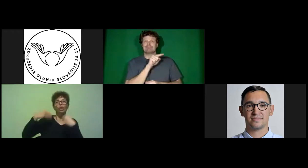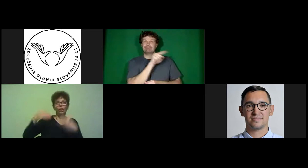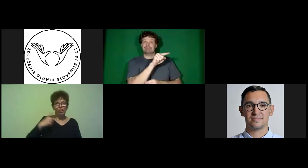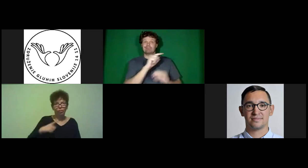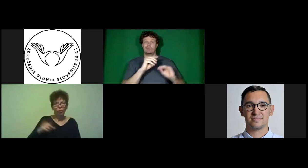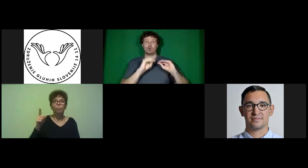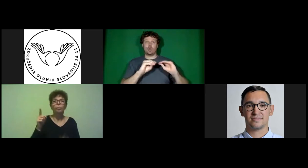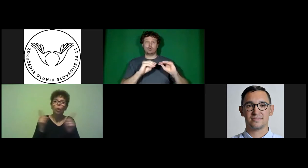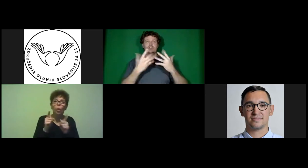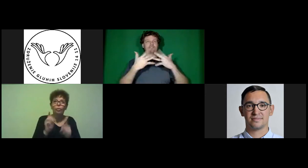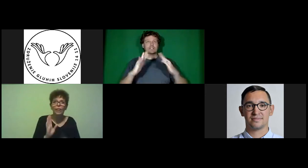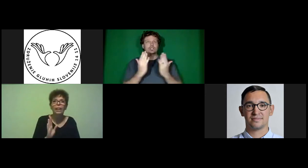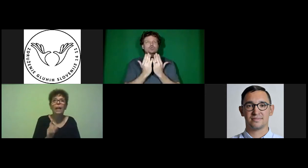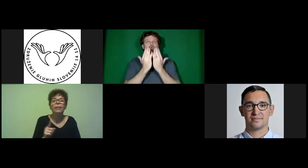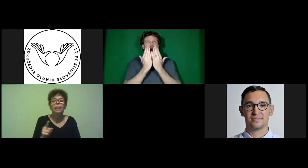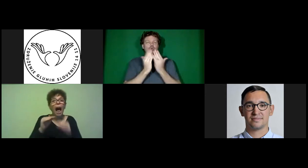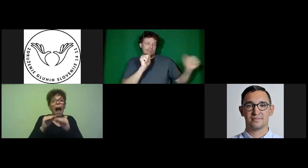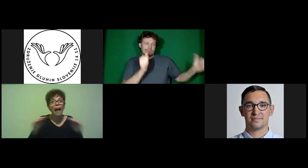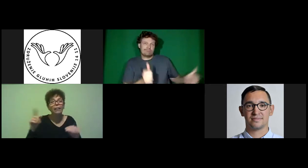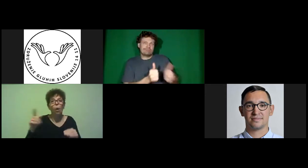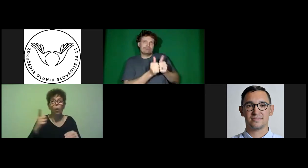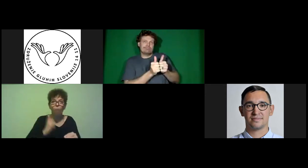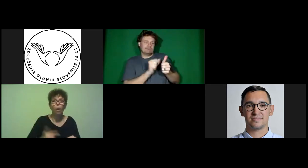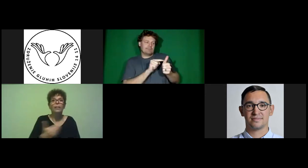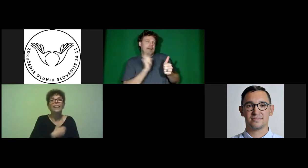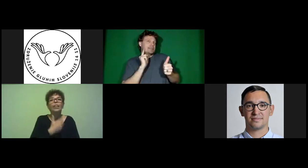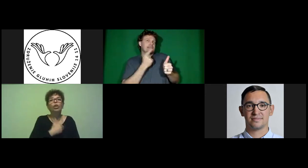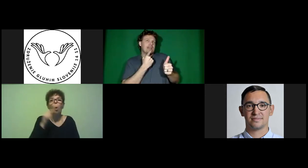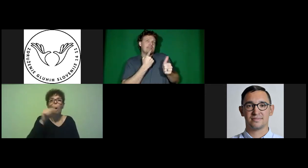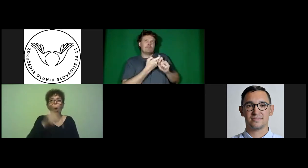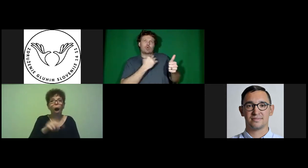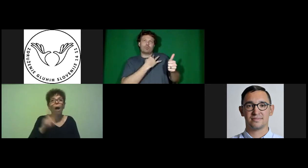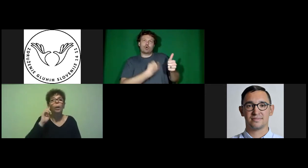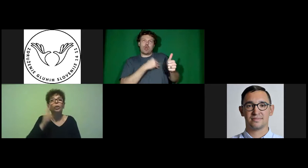And coach, and I'll briefly summarize what he told me then.